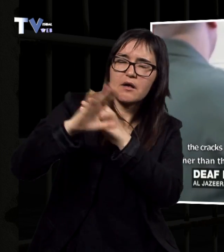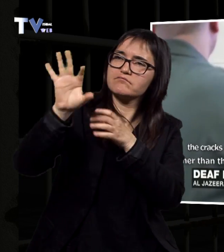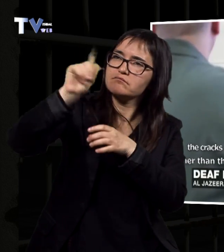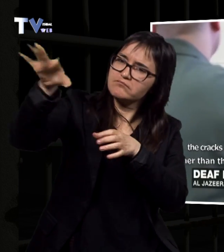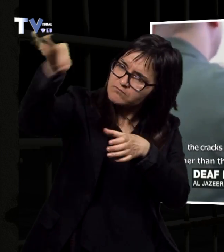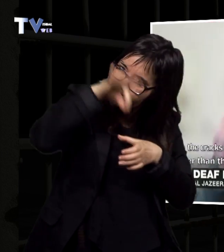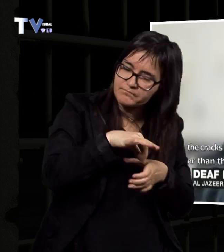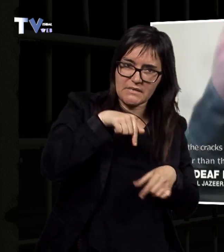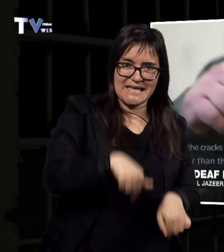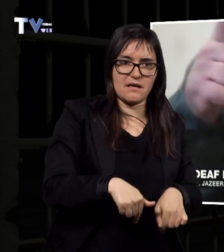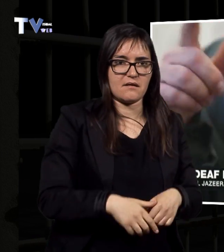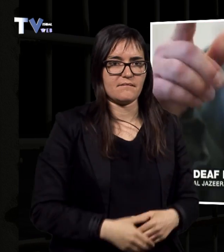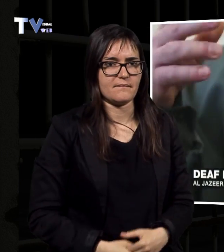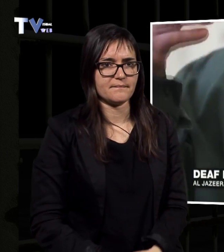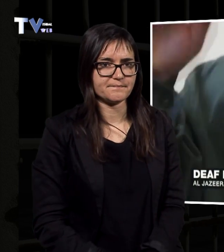disabilities.